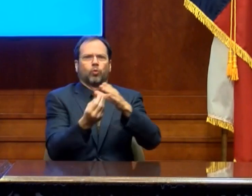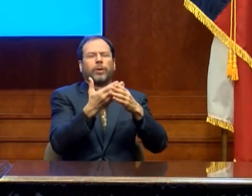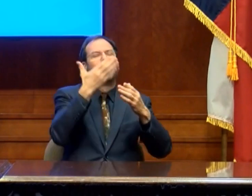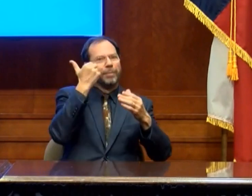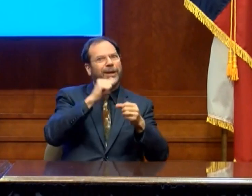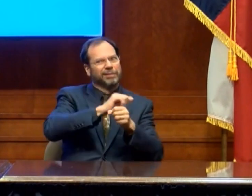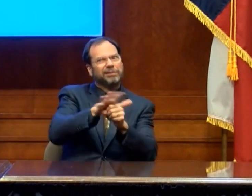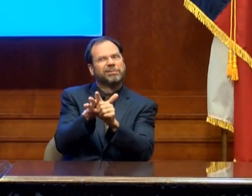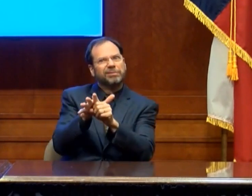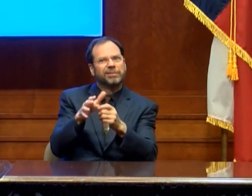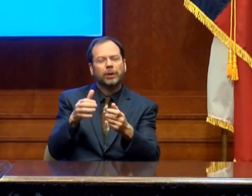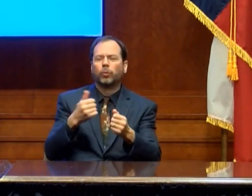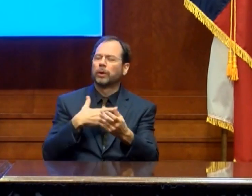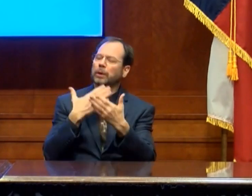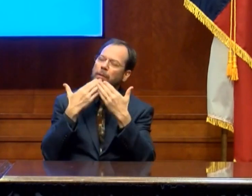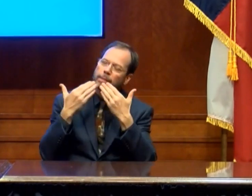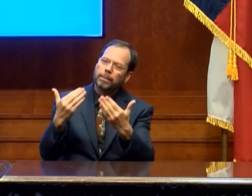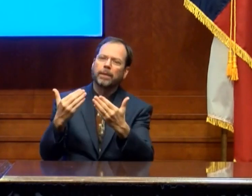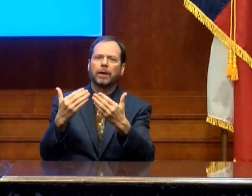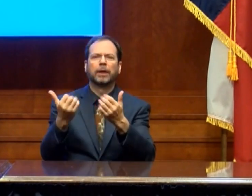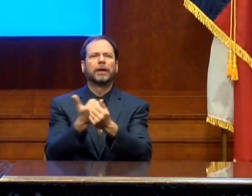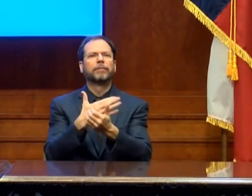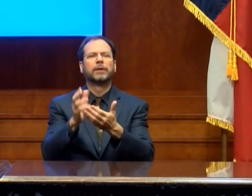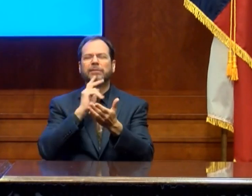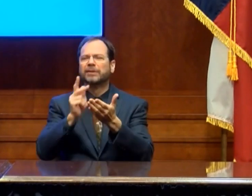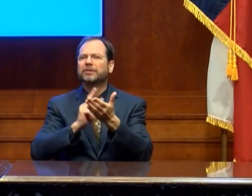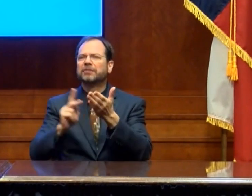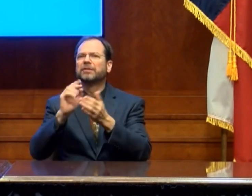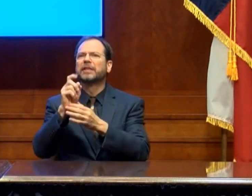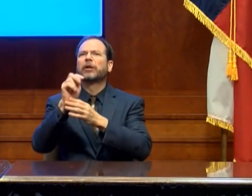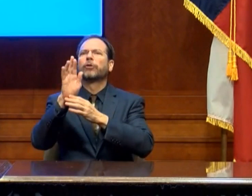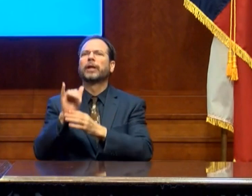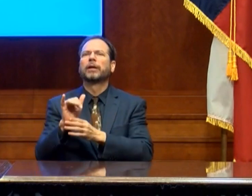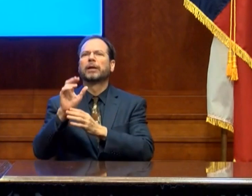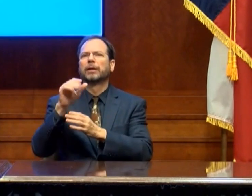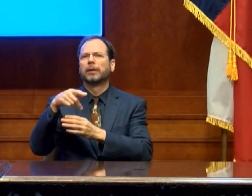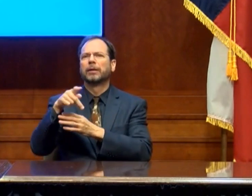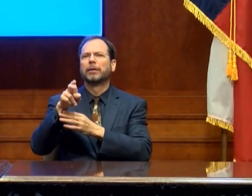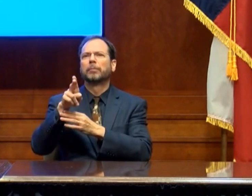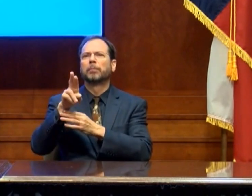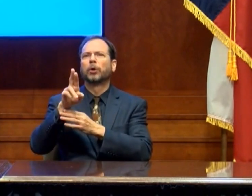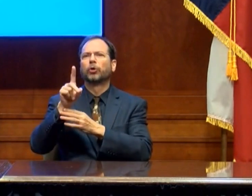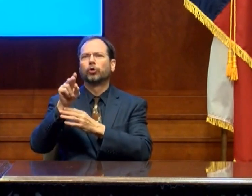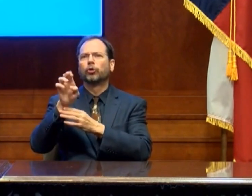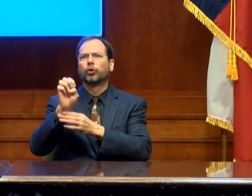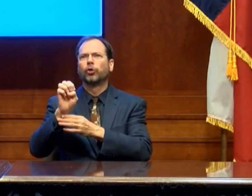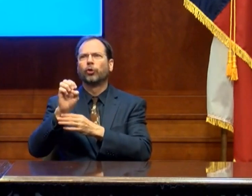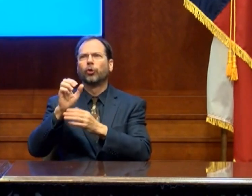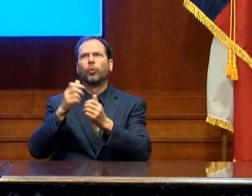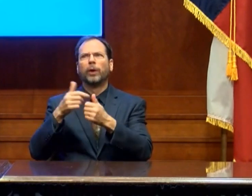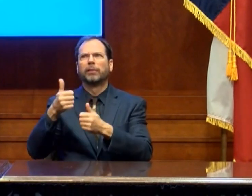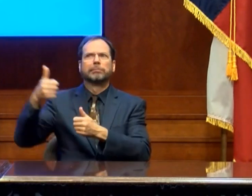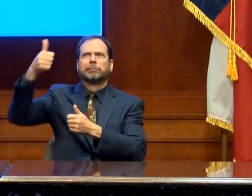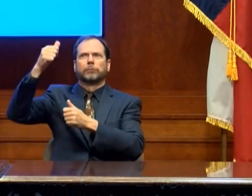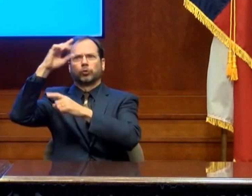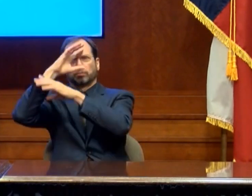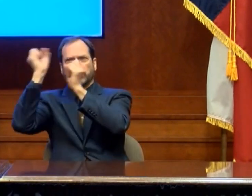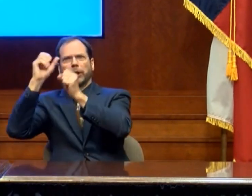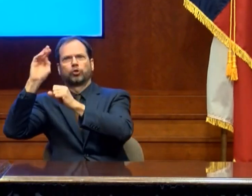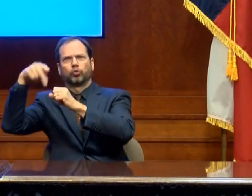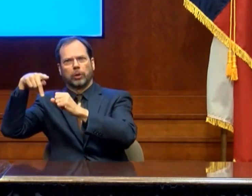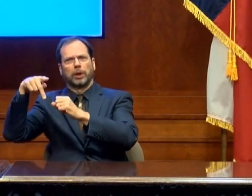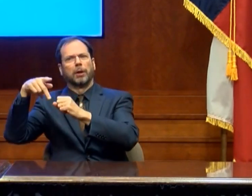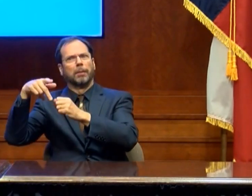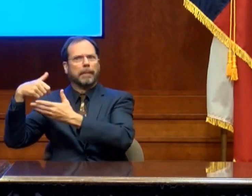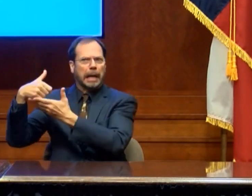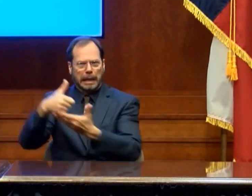the coronavirus. We appreciate everything that Secretary Perdue is doing at the leadership of President Trump,